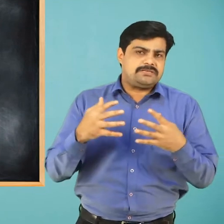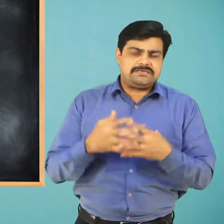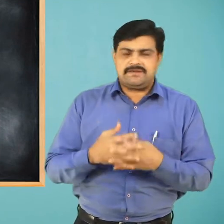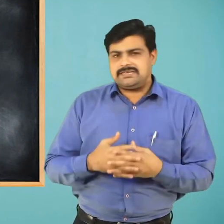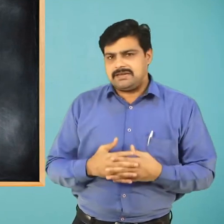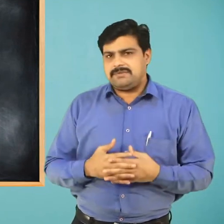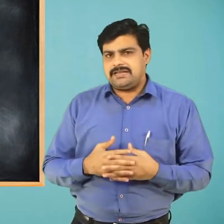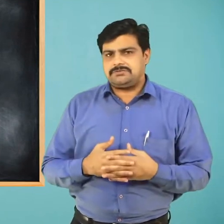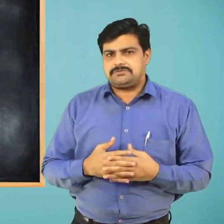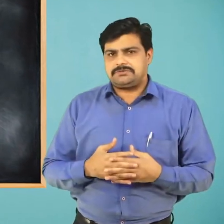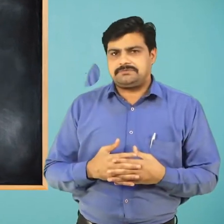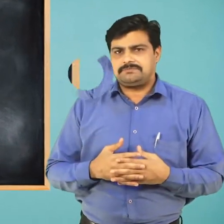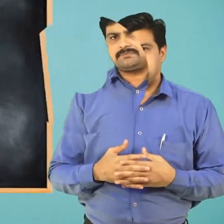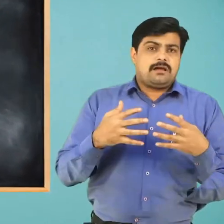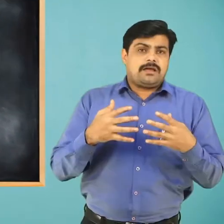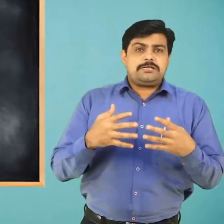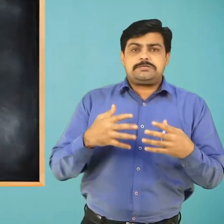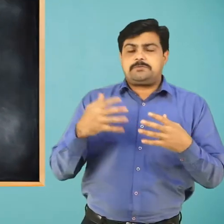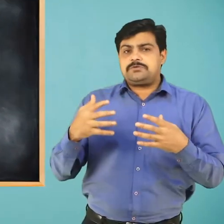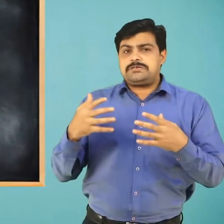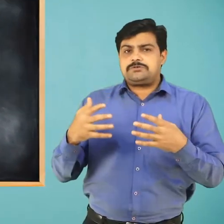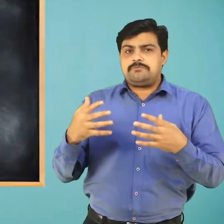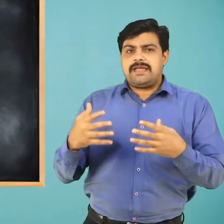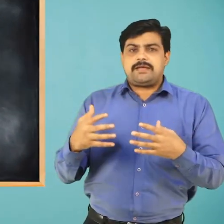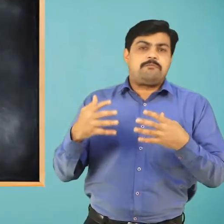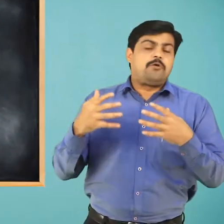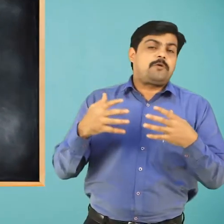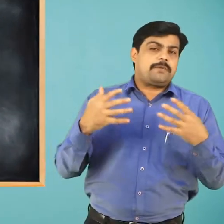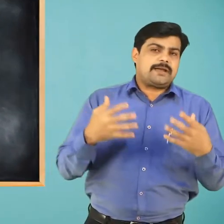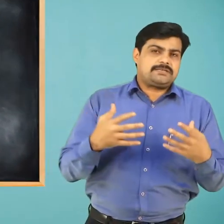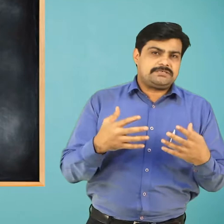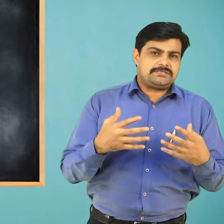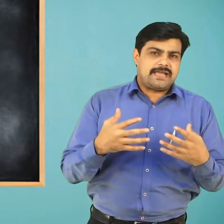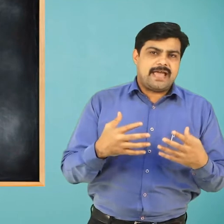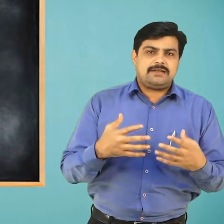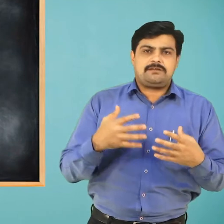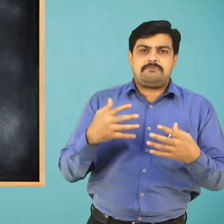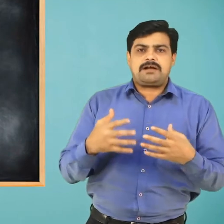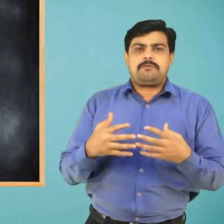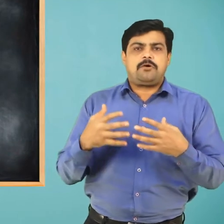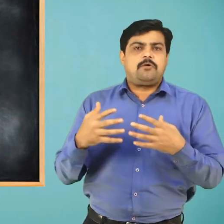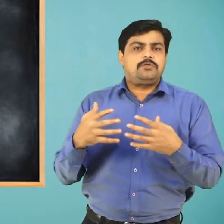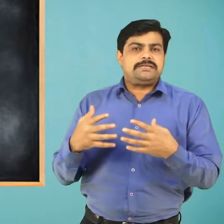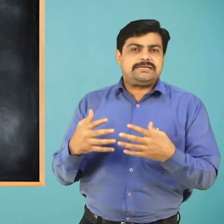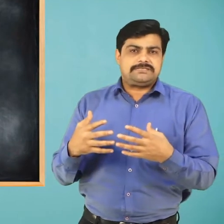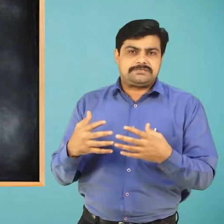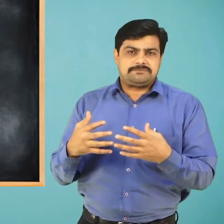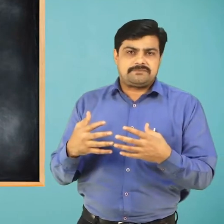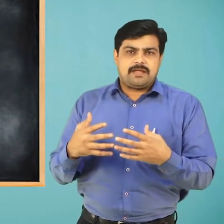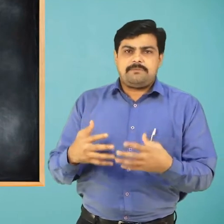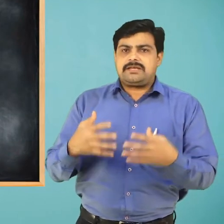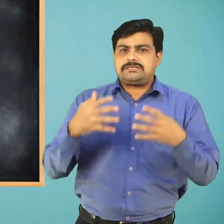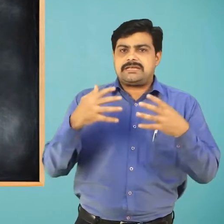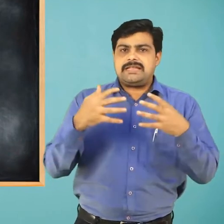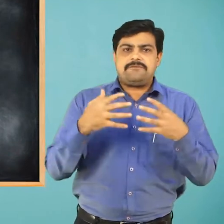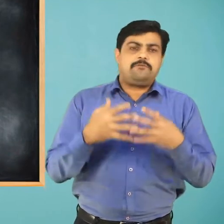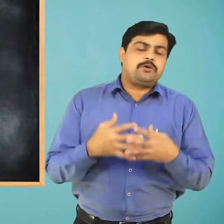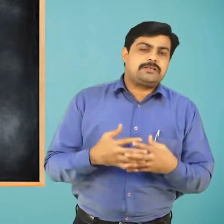competitive examinations. It is prudent to make more practice and mug up all these, because in the